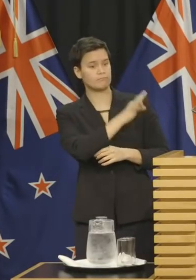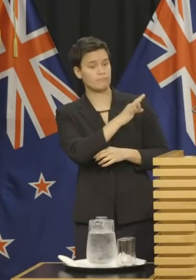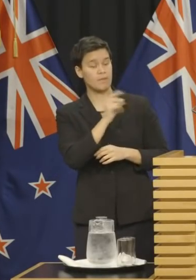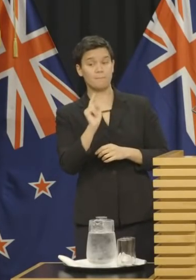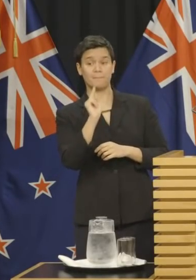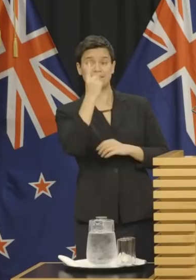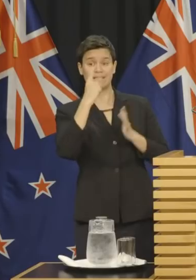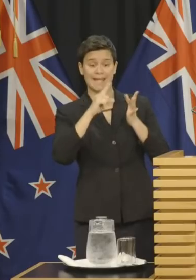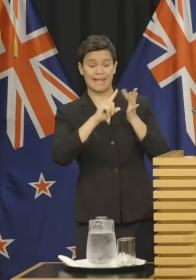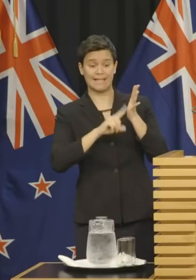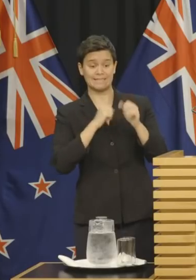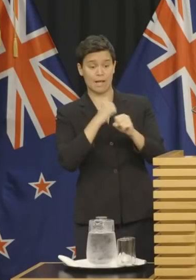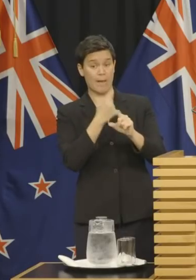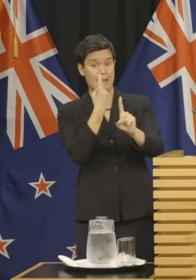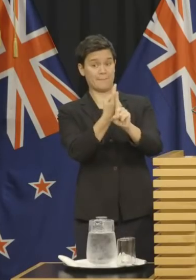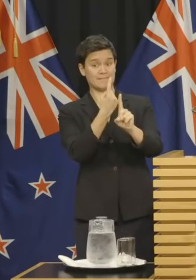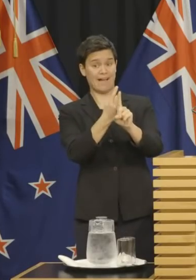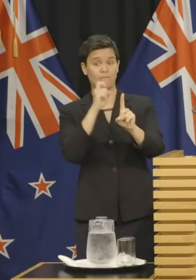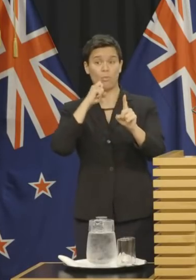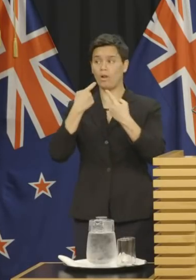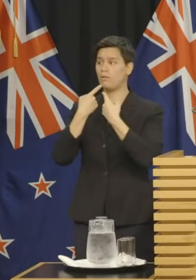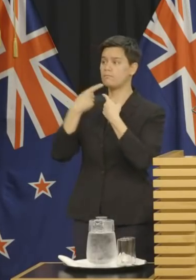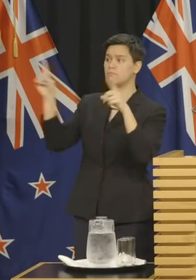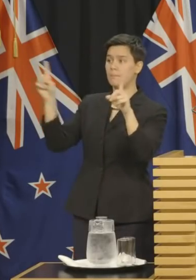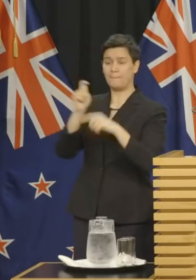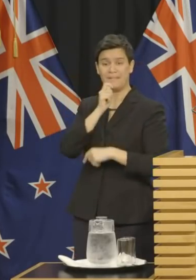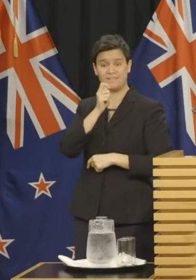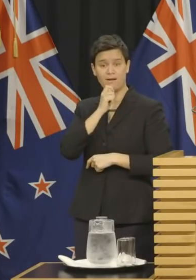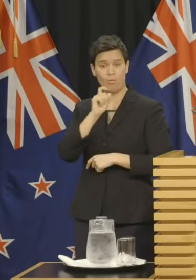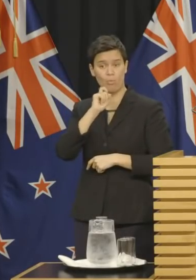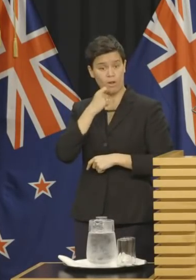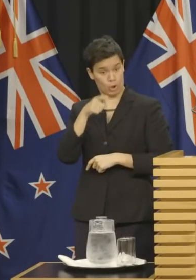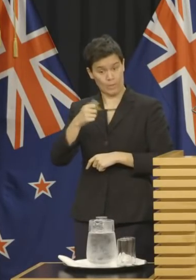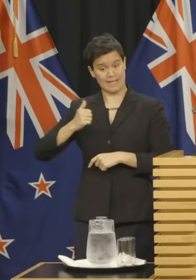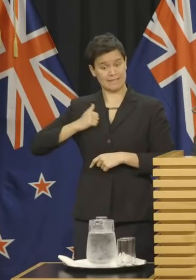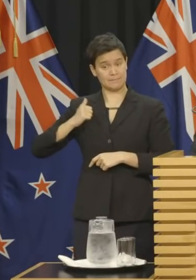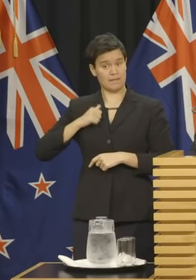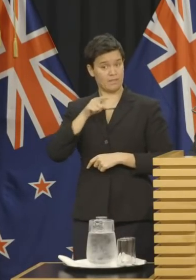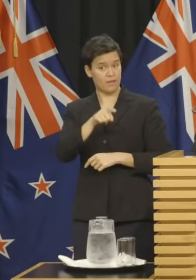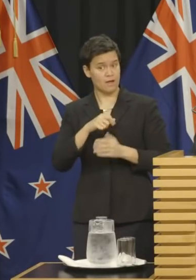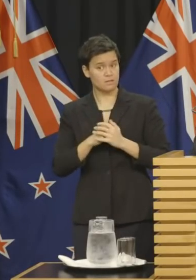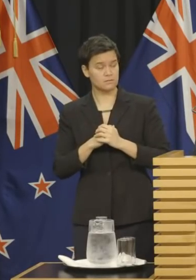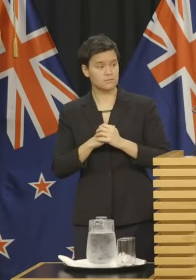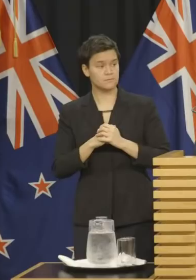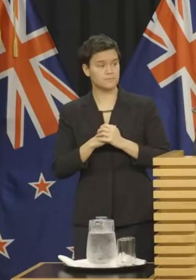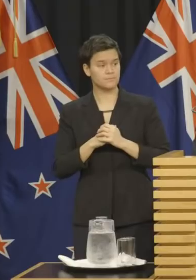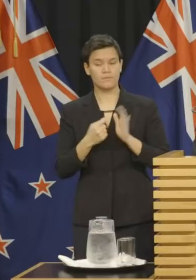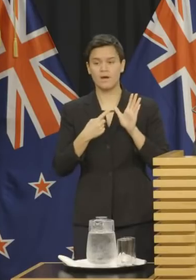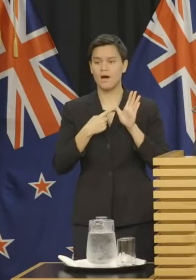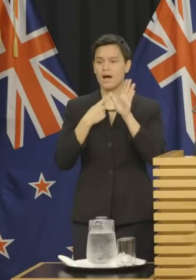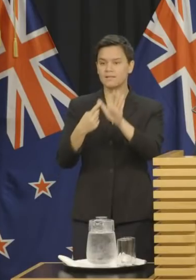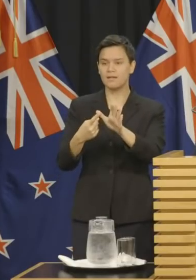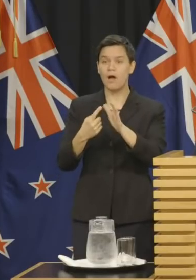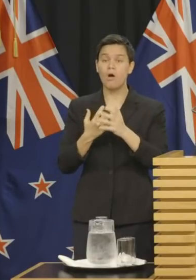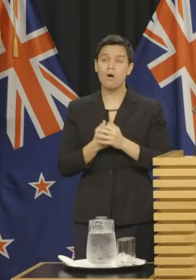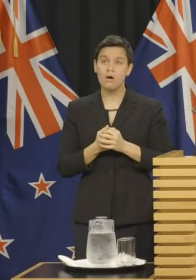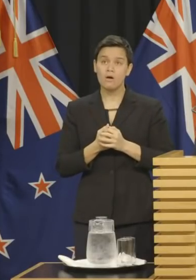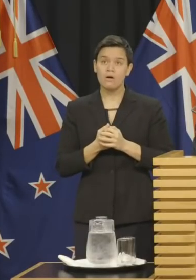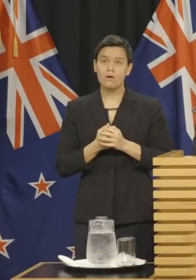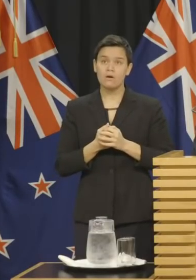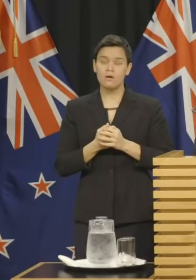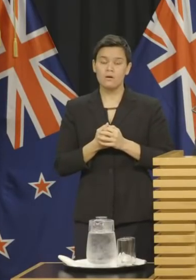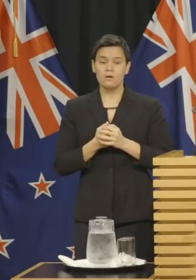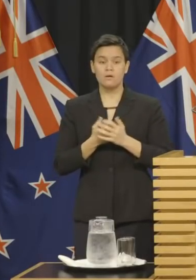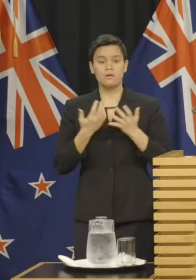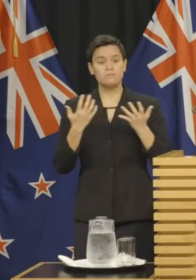Minister to make a statement himself? Should he be answerable to the public and to the media for his actions? Look, it's obviously not unusual in these situations for members